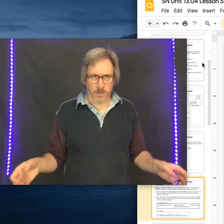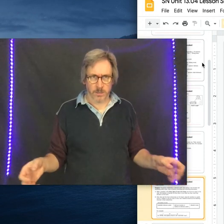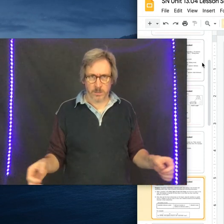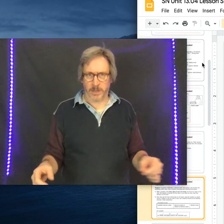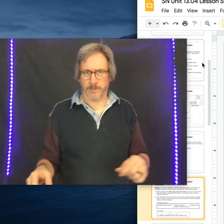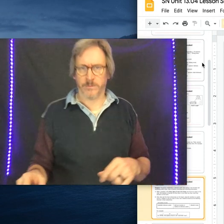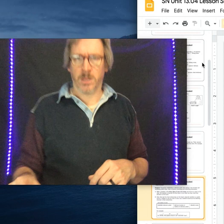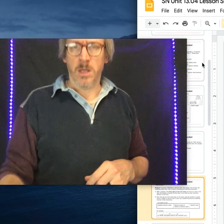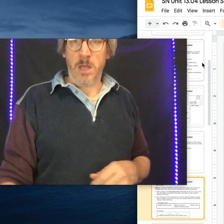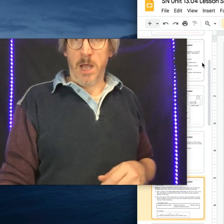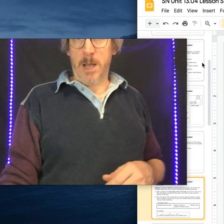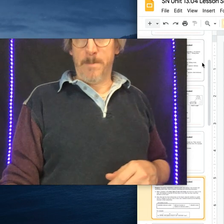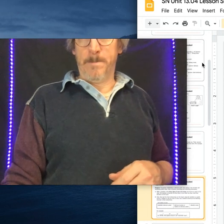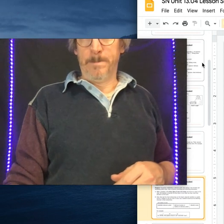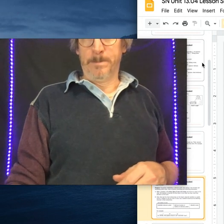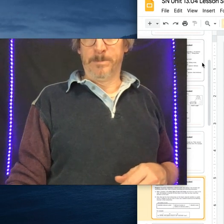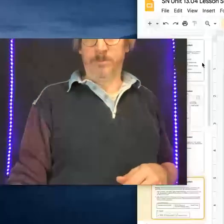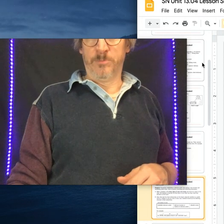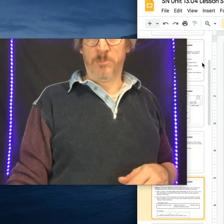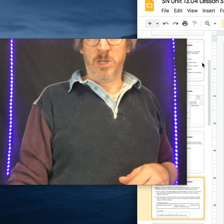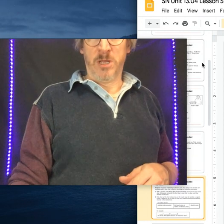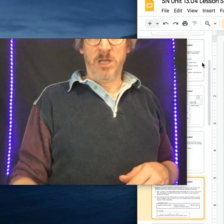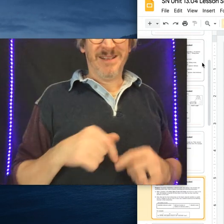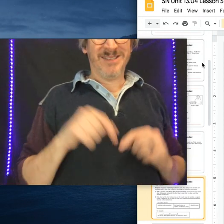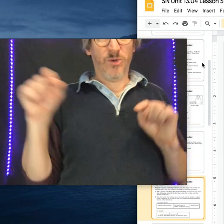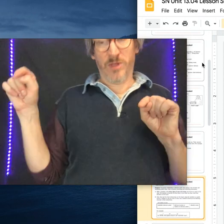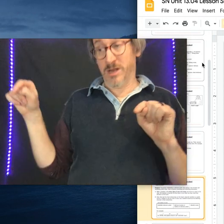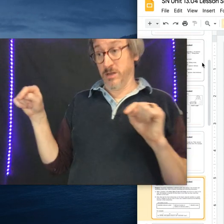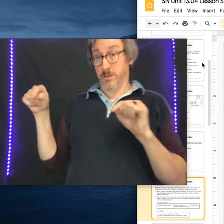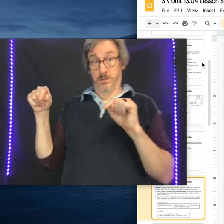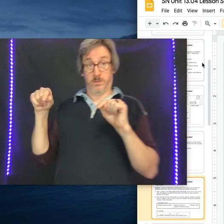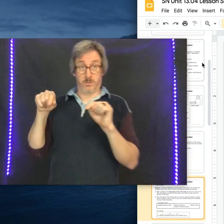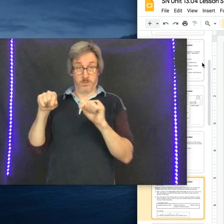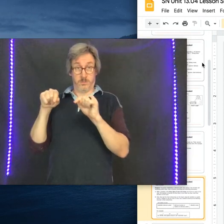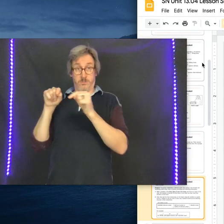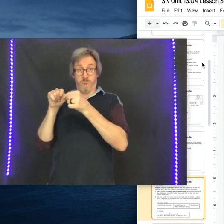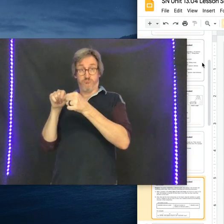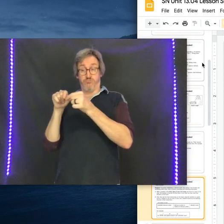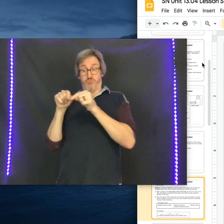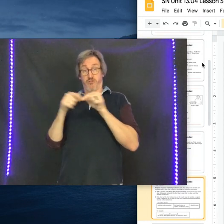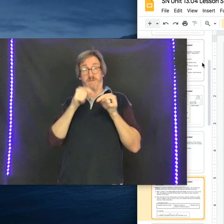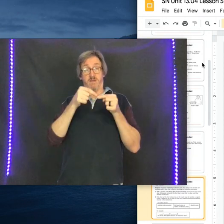weird. Okay. So then